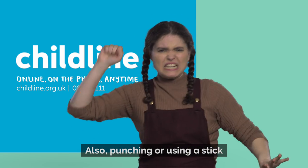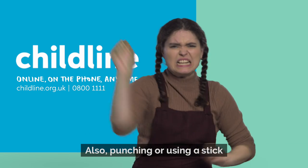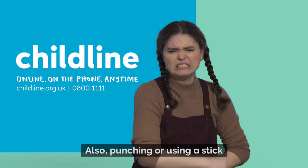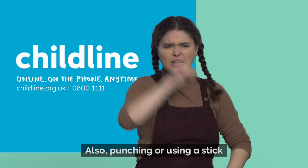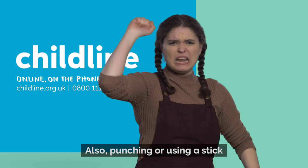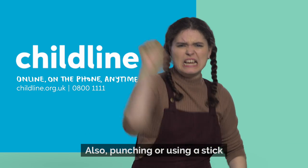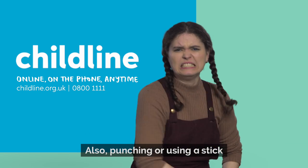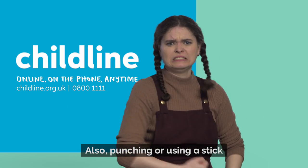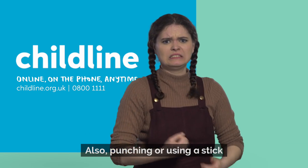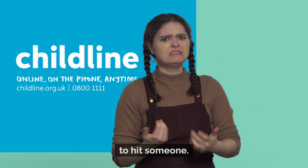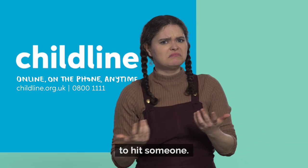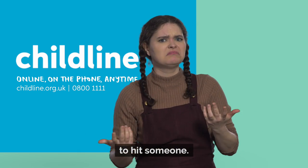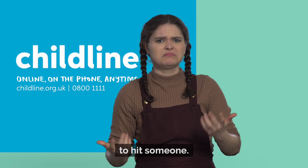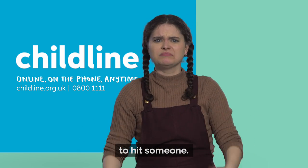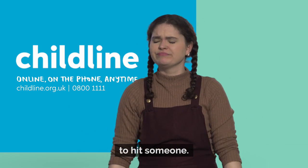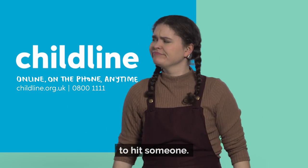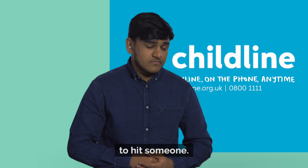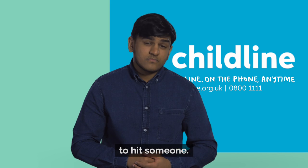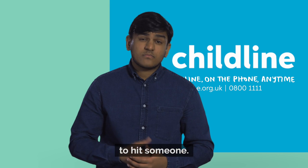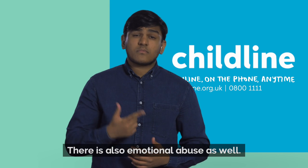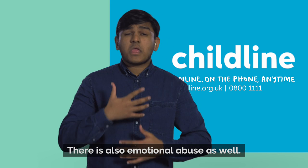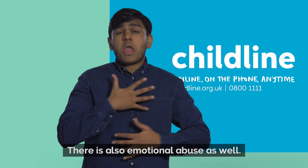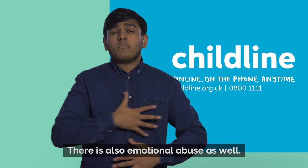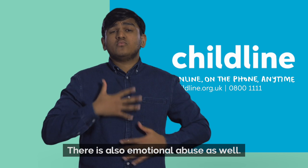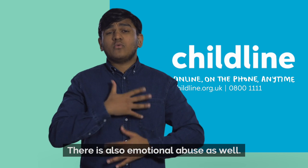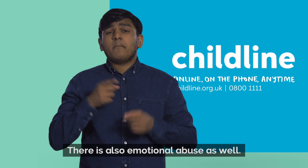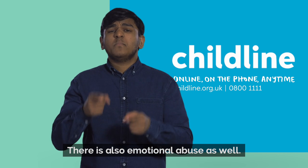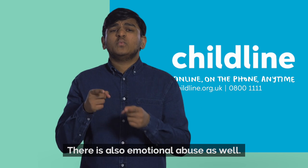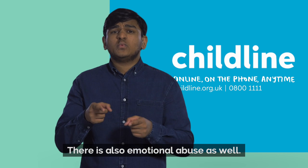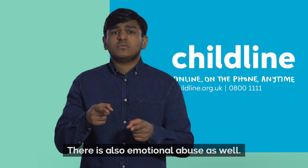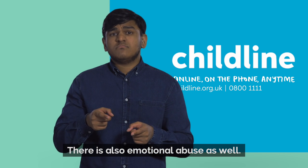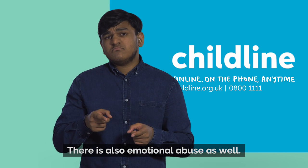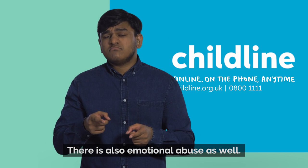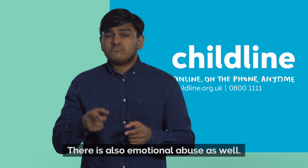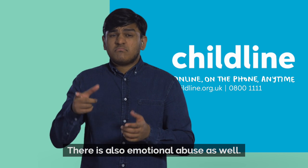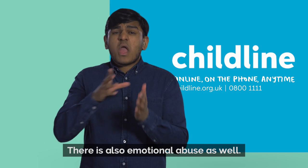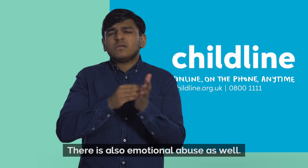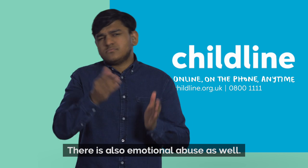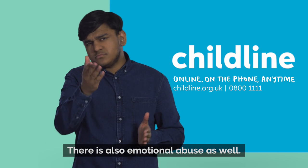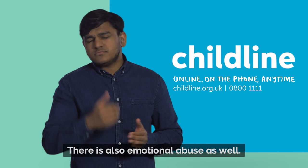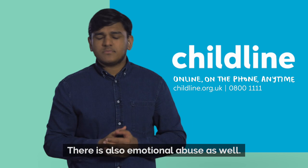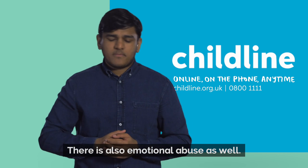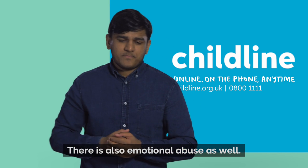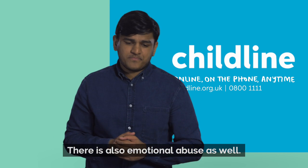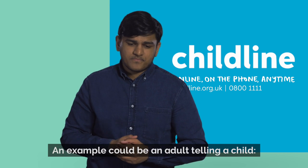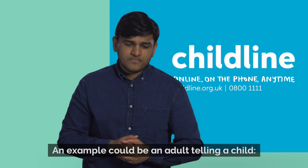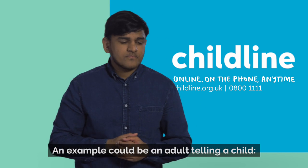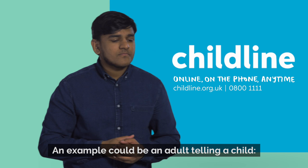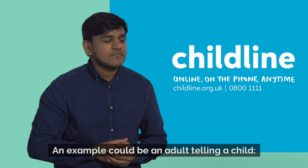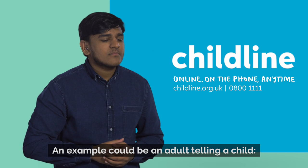punching or using a stick to hit someone. There is also emotional abuse as well. An example could be